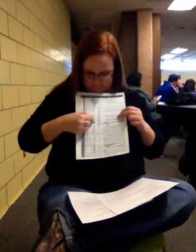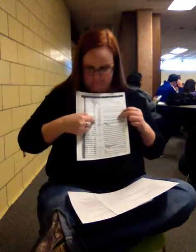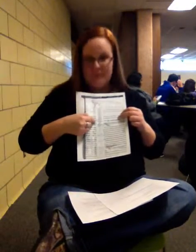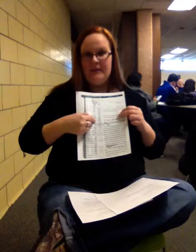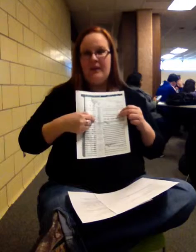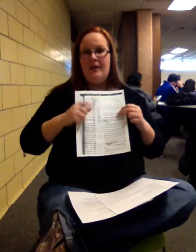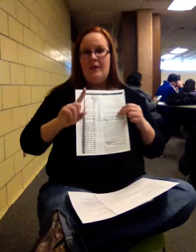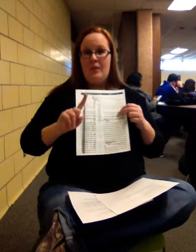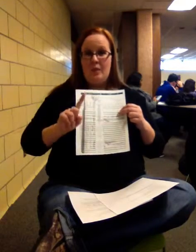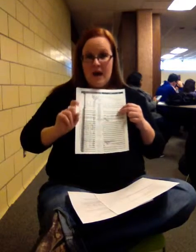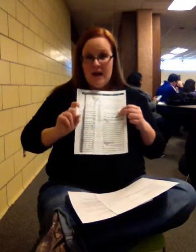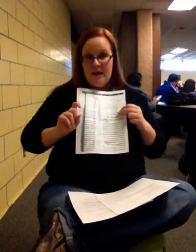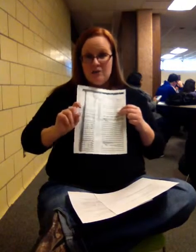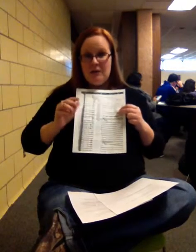100.